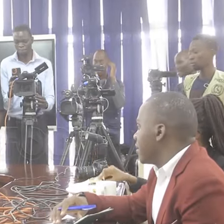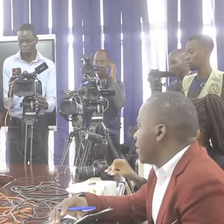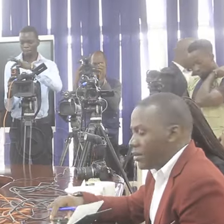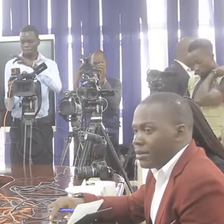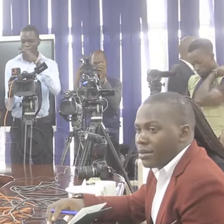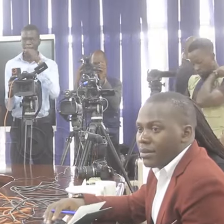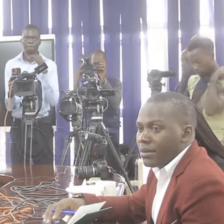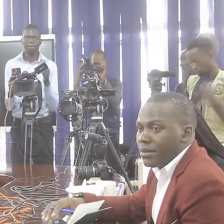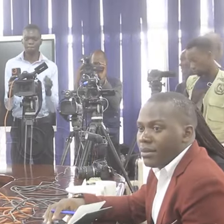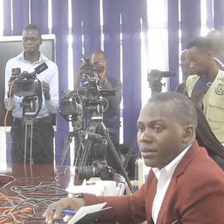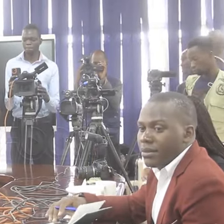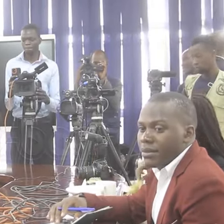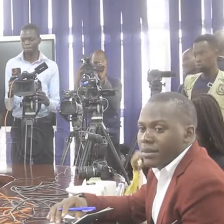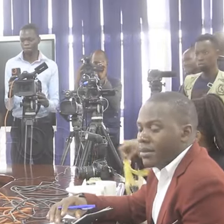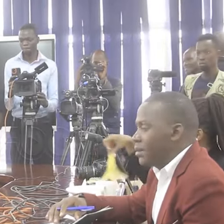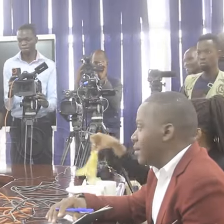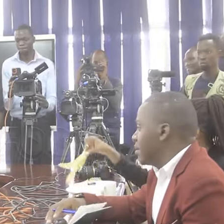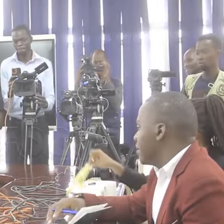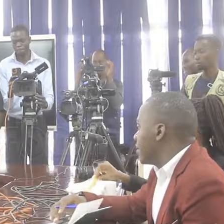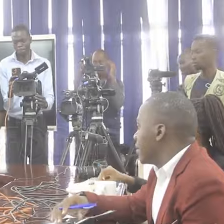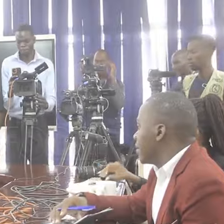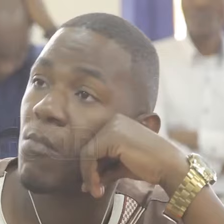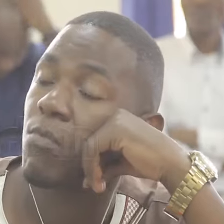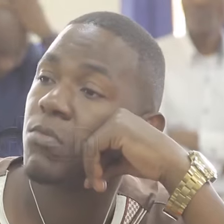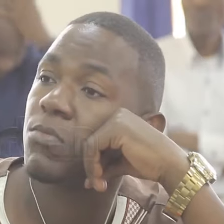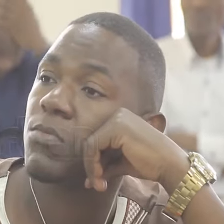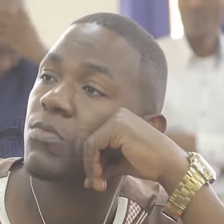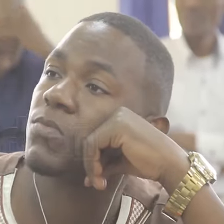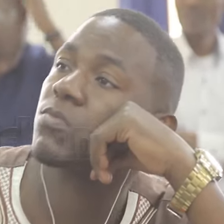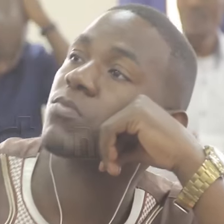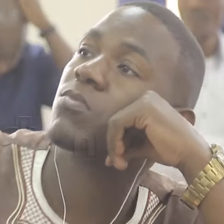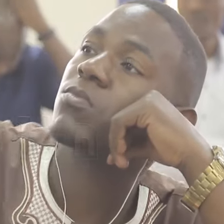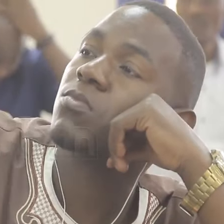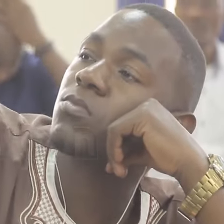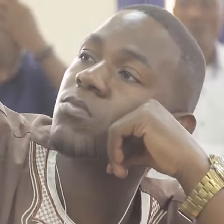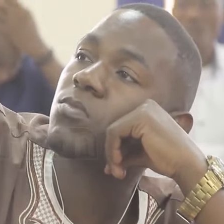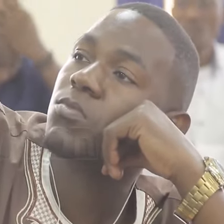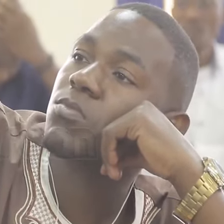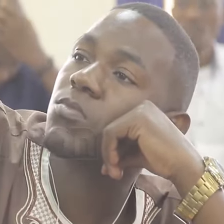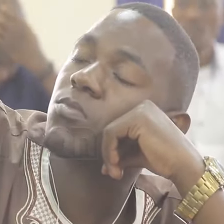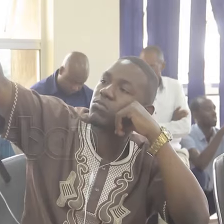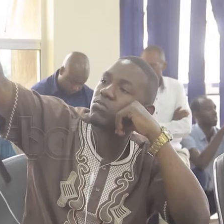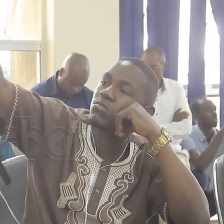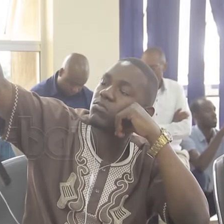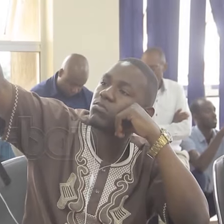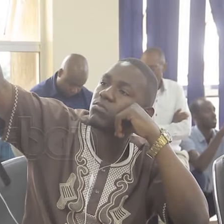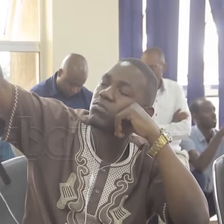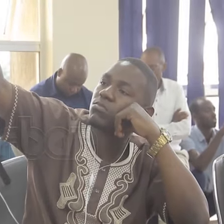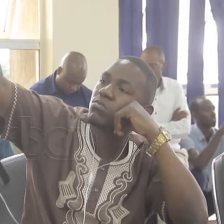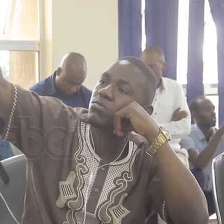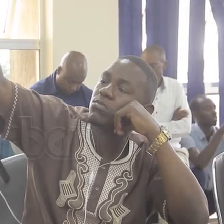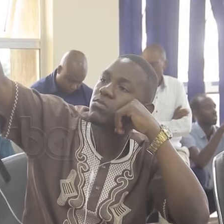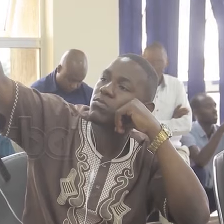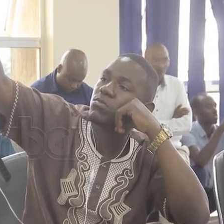Addressing the media today at the weekly security briefing, police spokesperson Fred Enanga delivered a condolence message on behalf of the Inspector General of